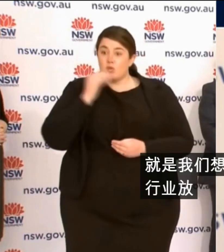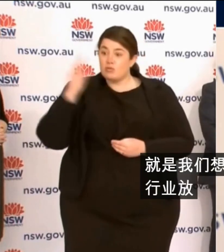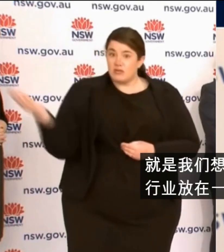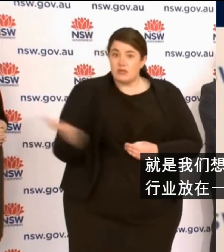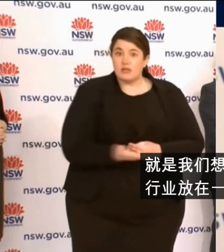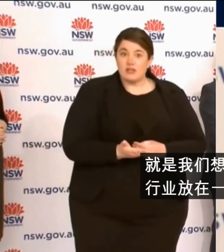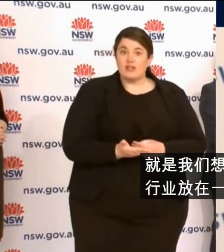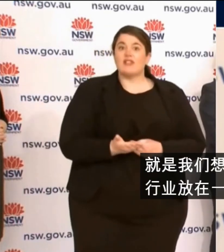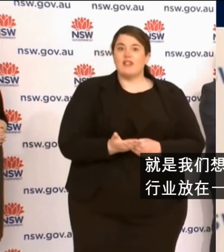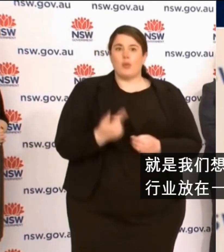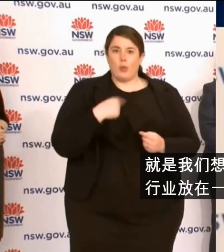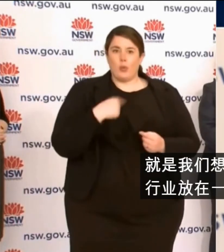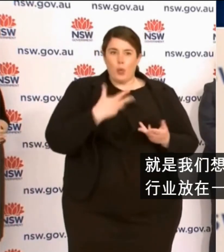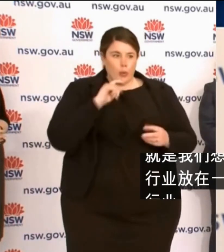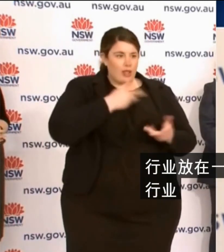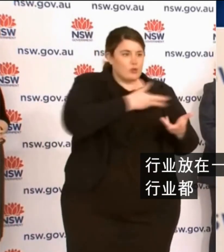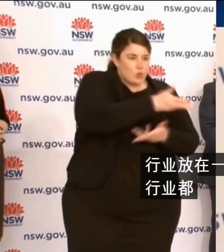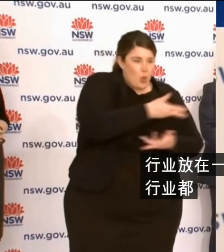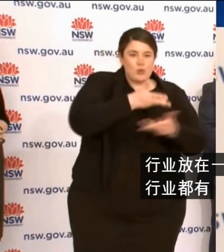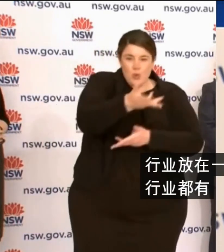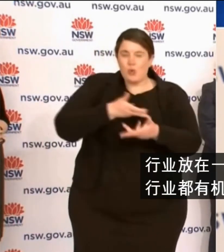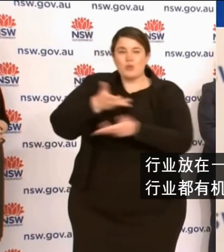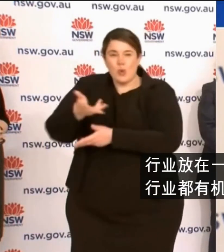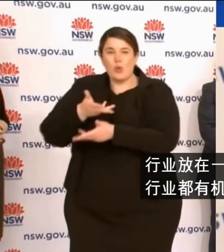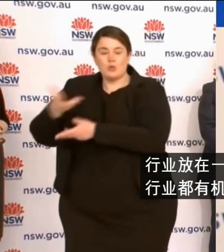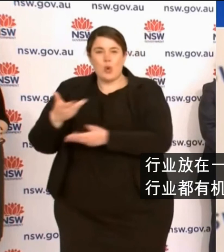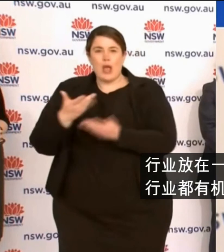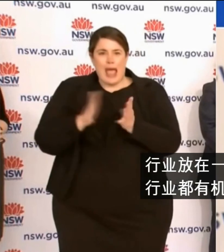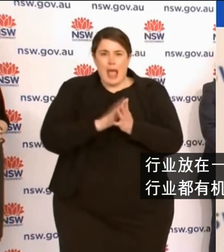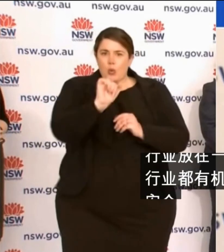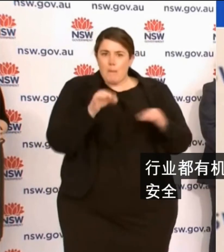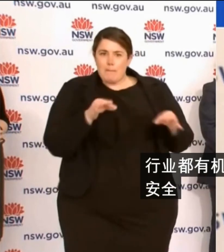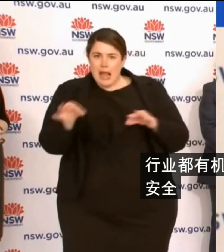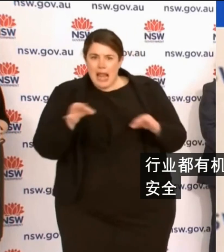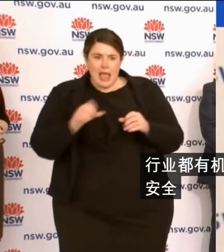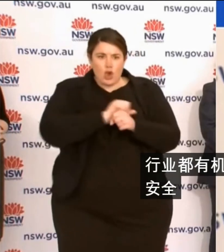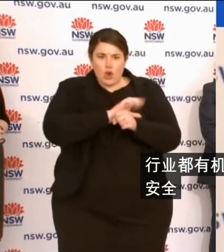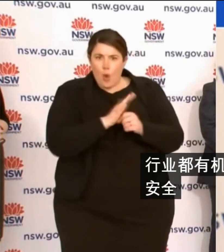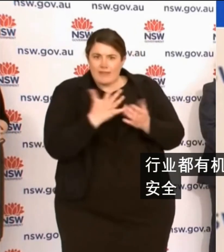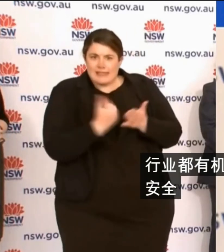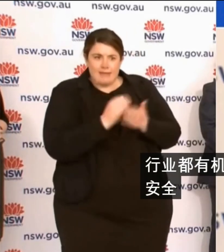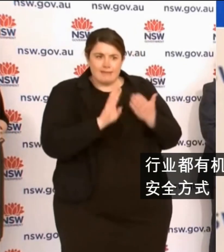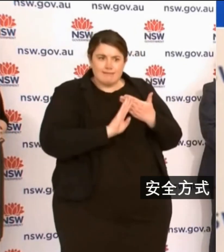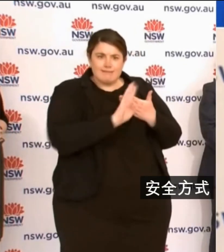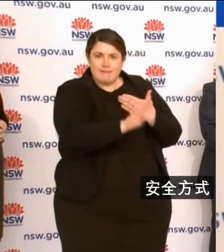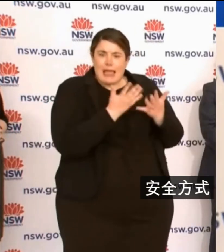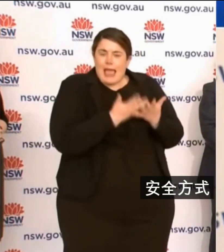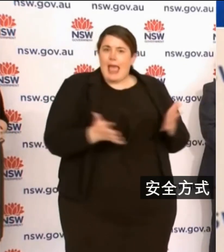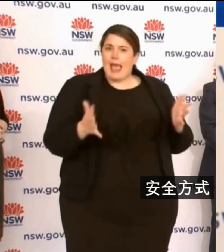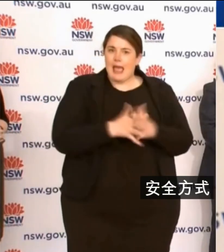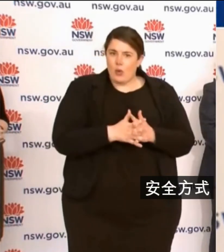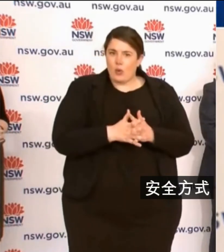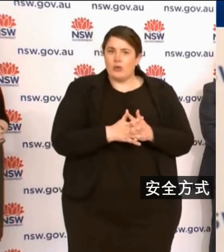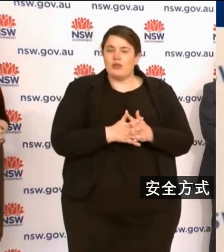industries together, to say that every industry has the opportunity in a COVID-safe way, with the restrictions that we'll have in place